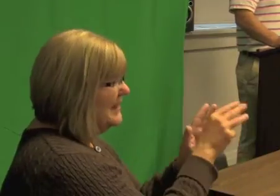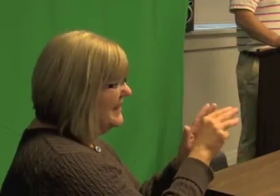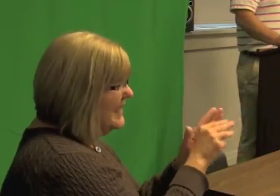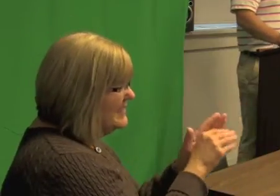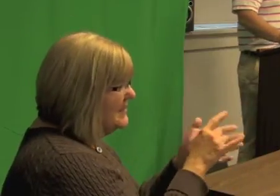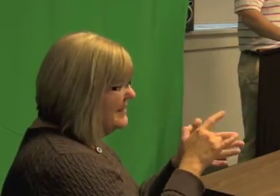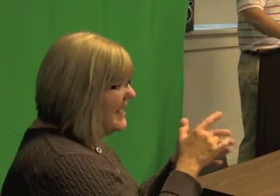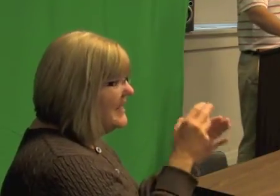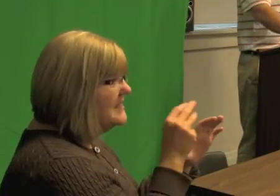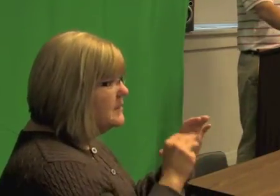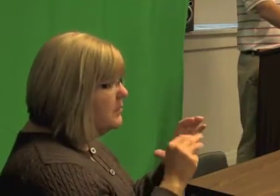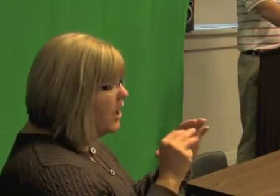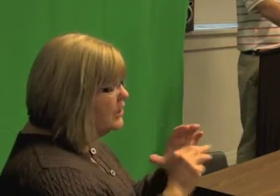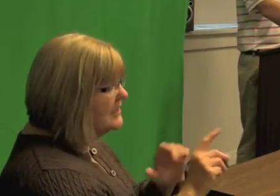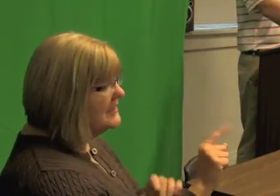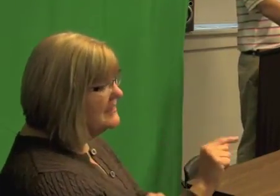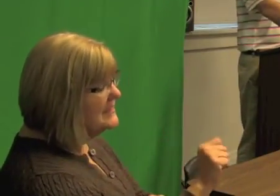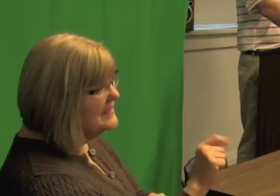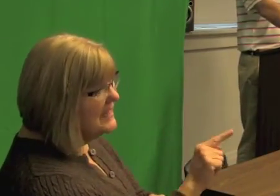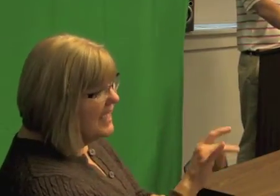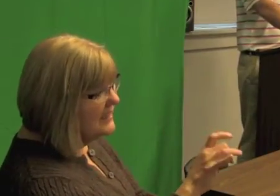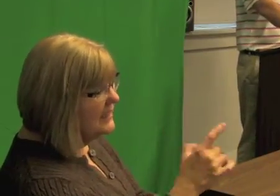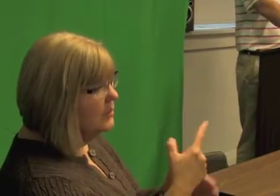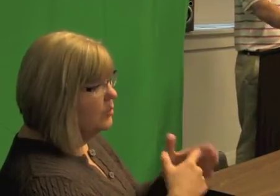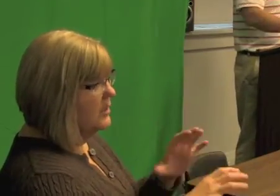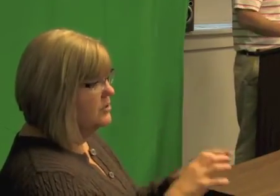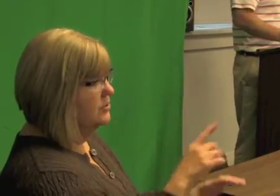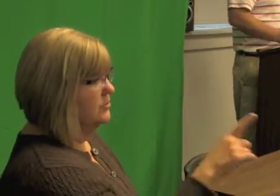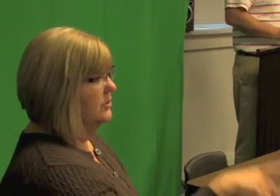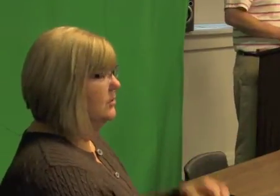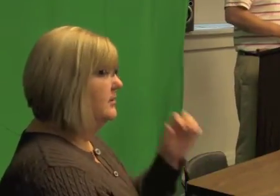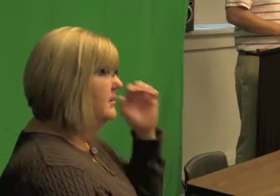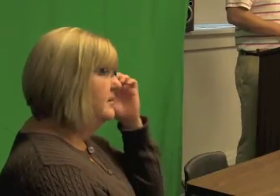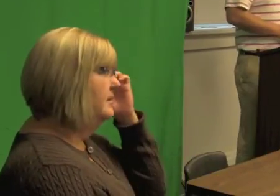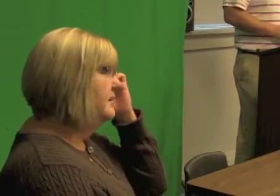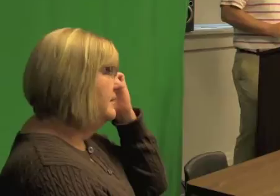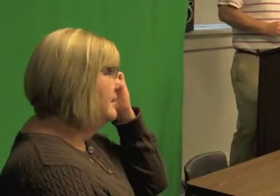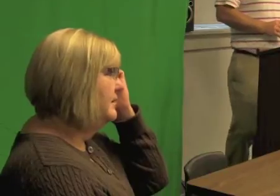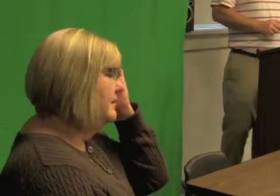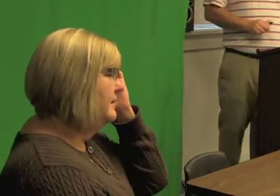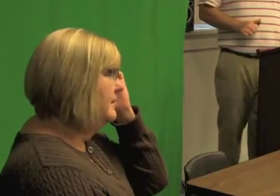That is their marketing tactic. What did you just do?